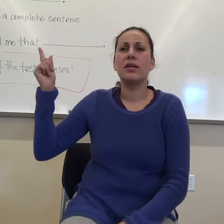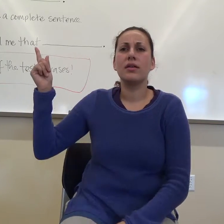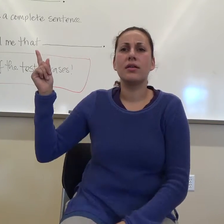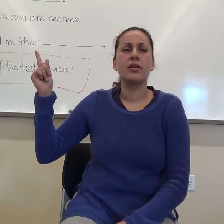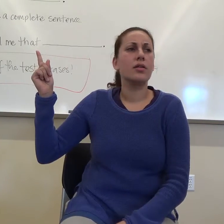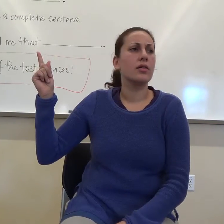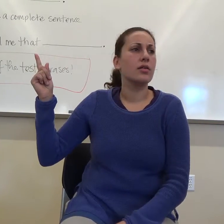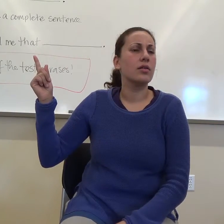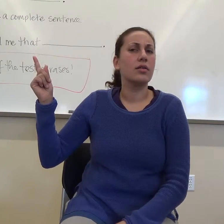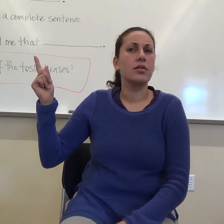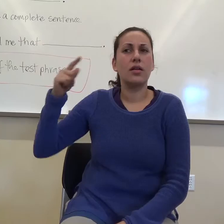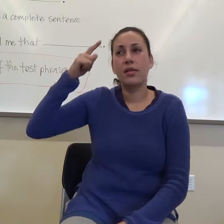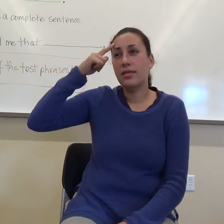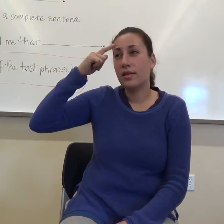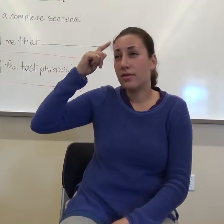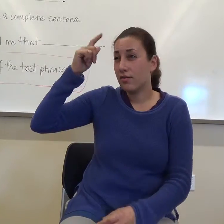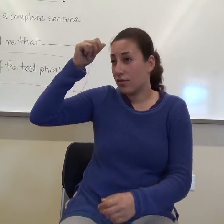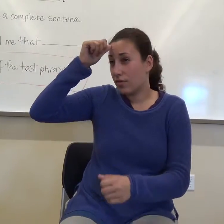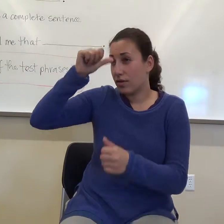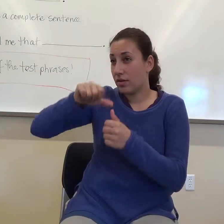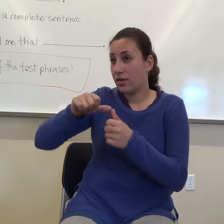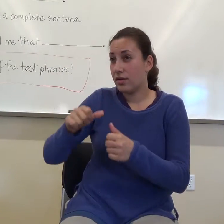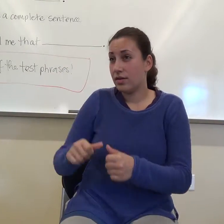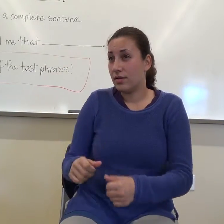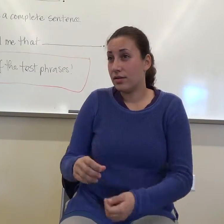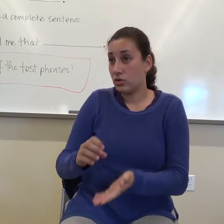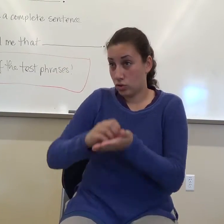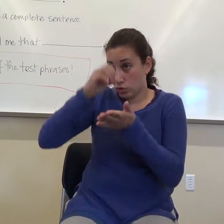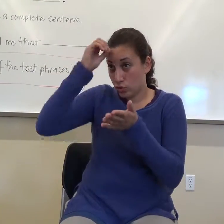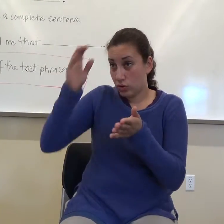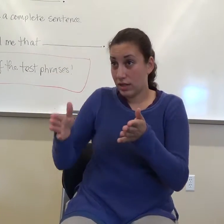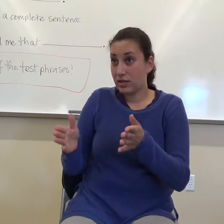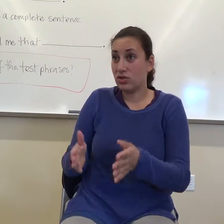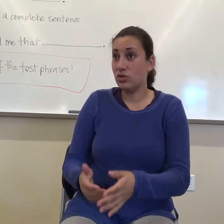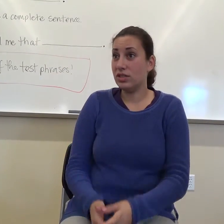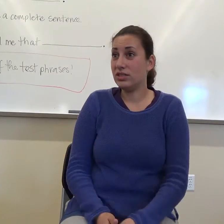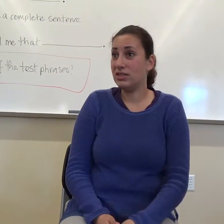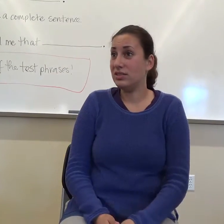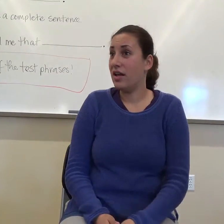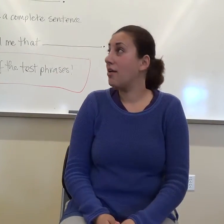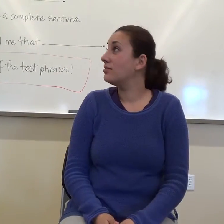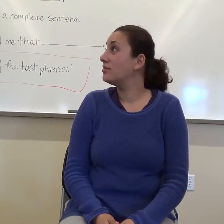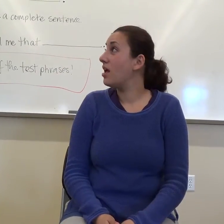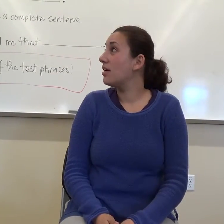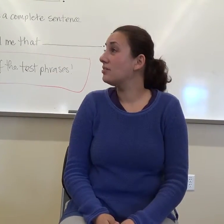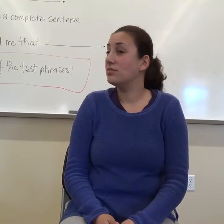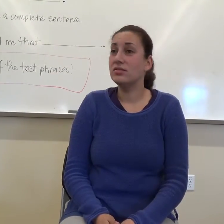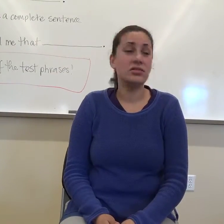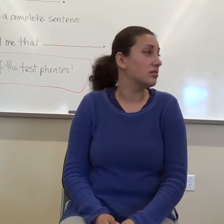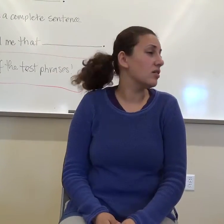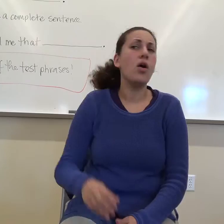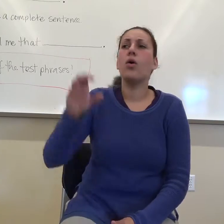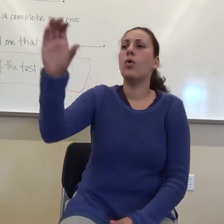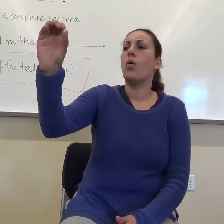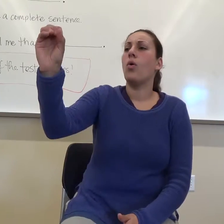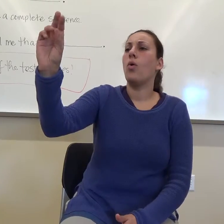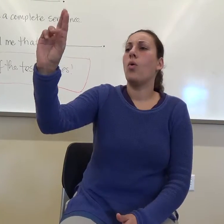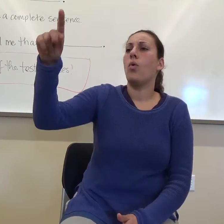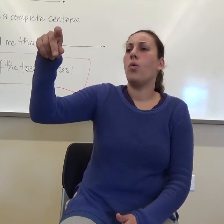Think in terms of your vocabulary strategies. Militant. Students? What kind of clue is there? Each